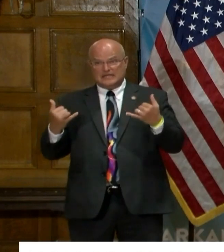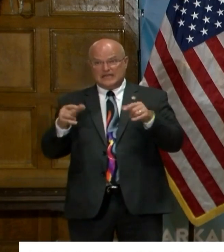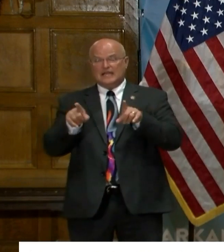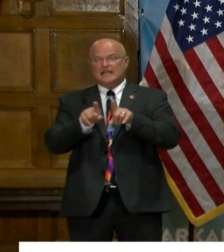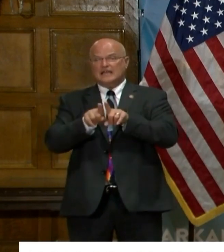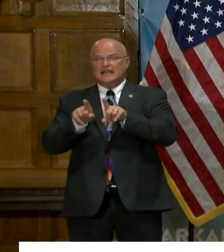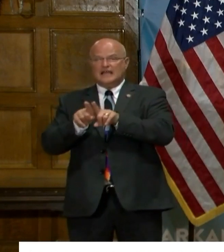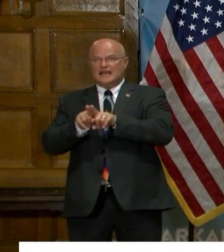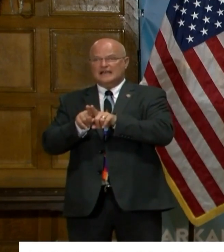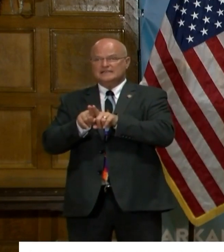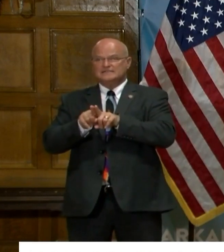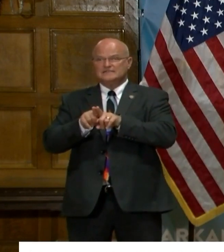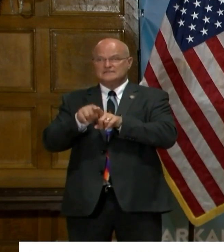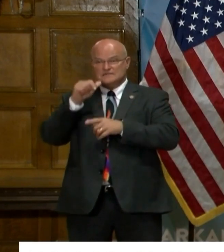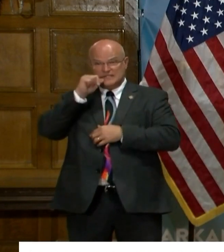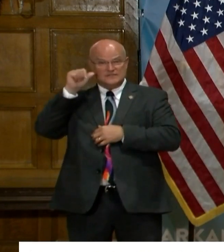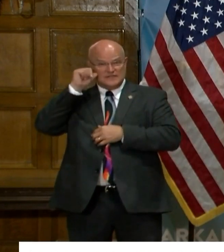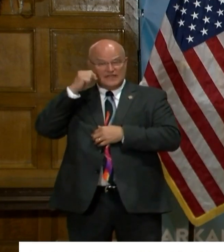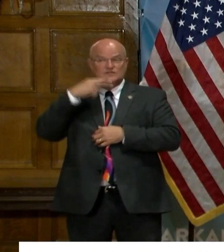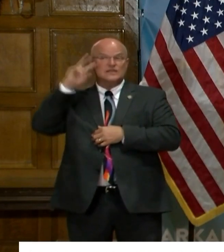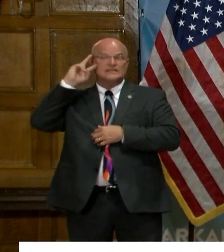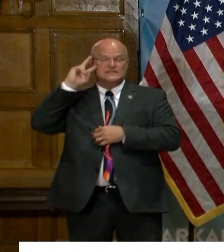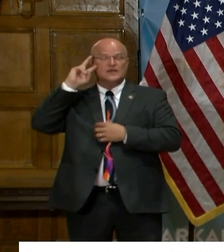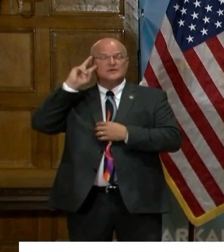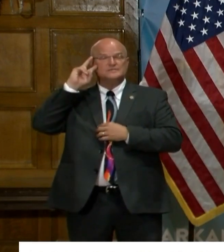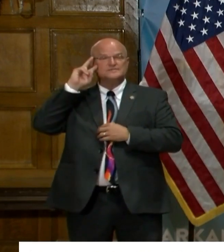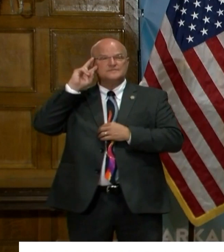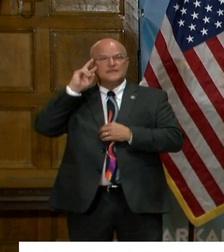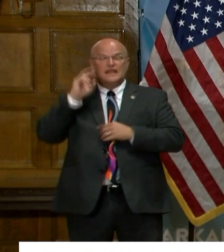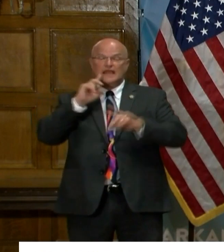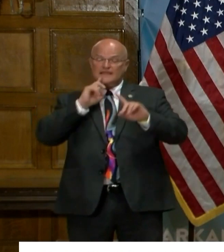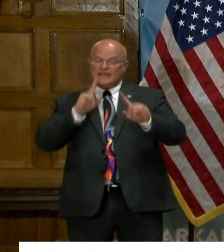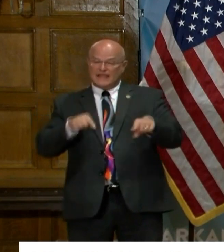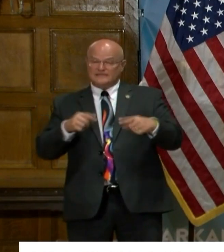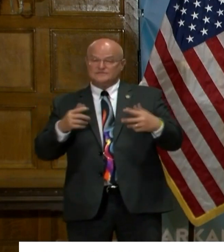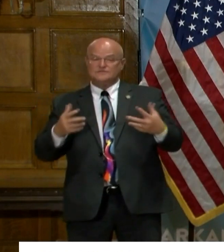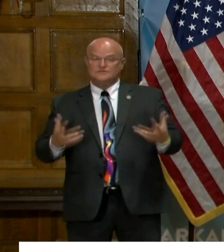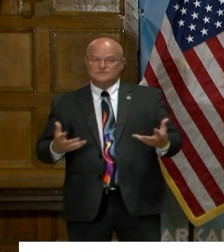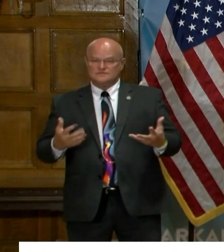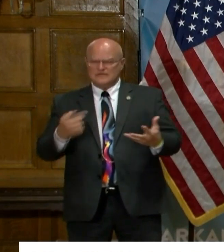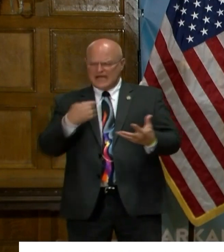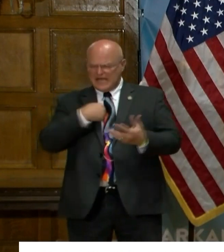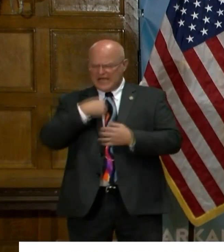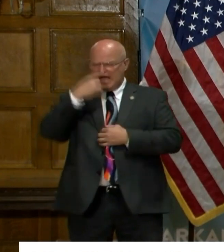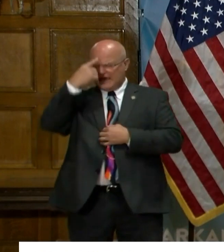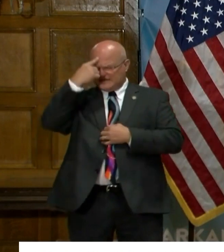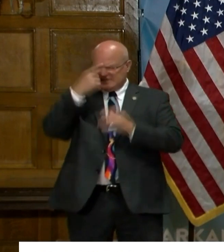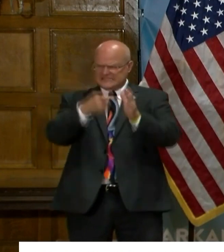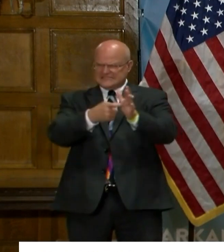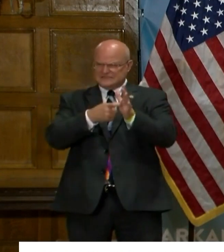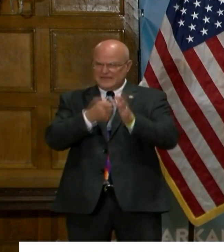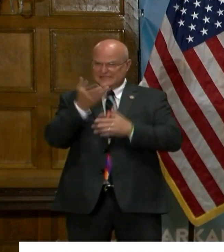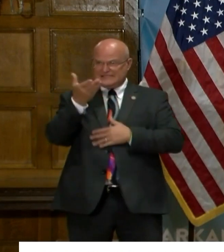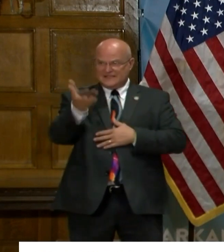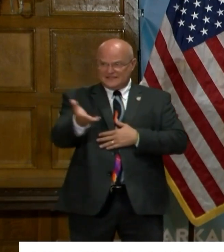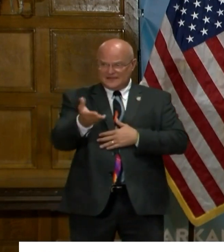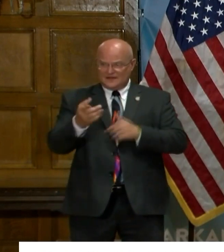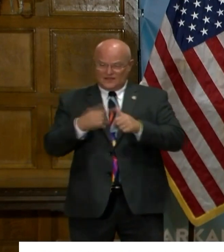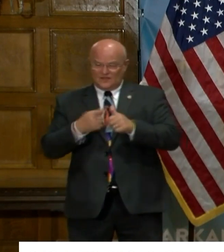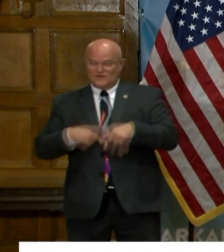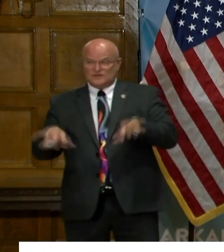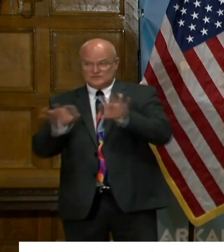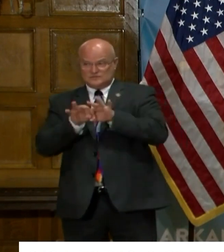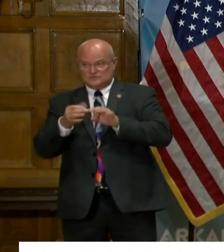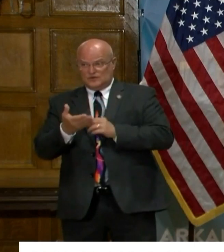as yesterday or the day before, and the answer is I believe the demand is out there. That's the first